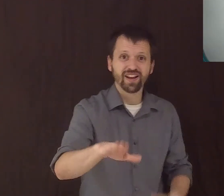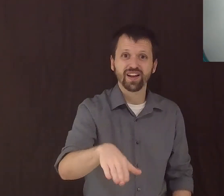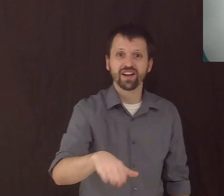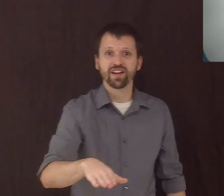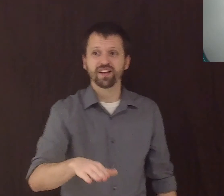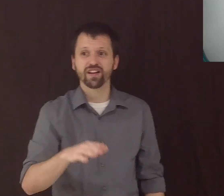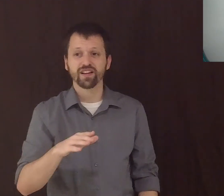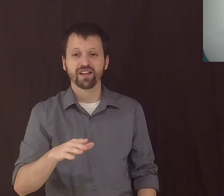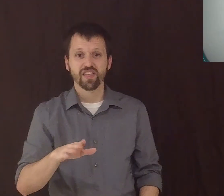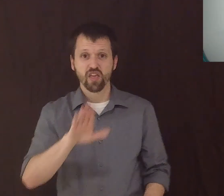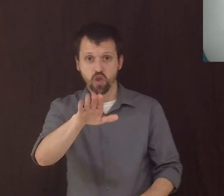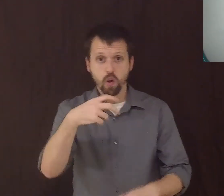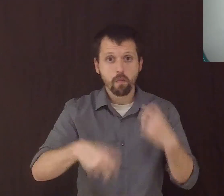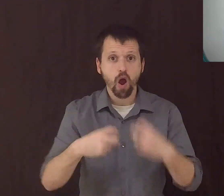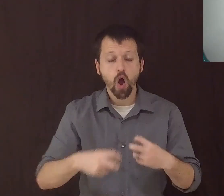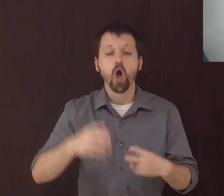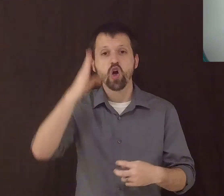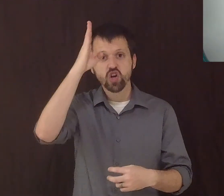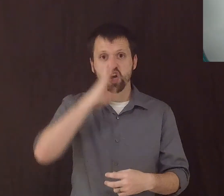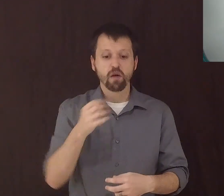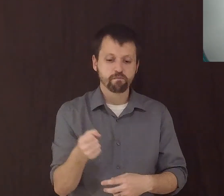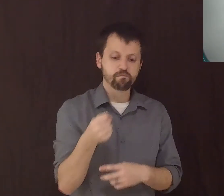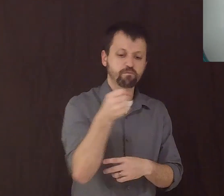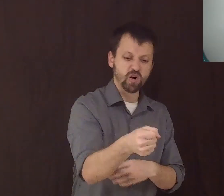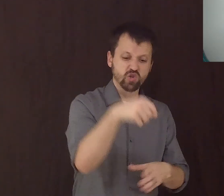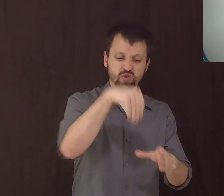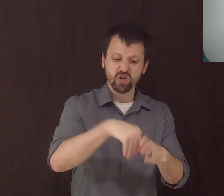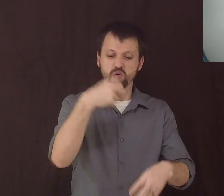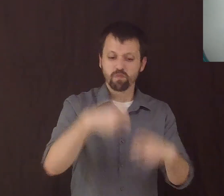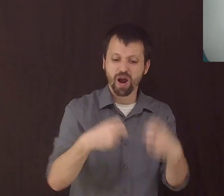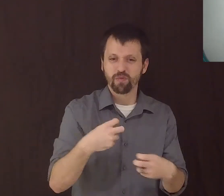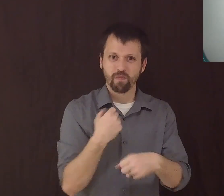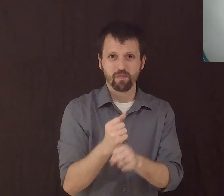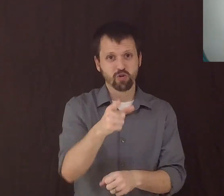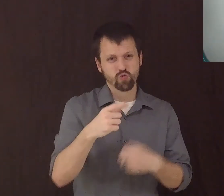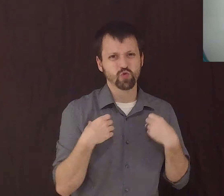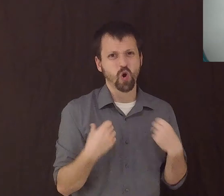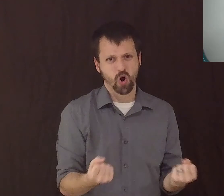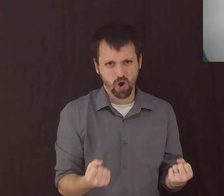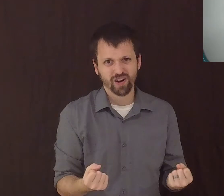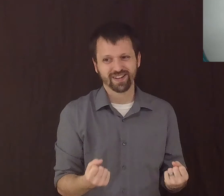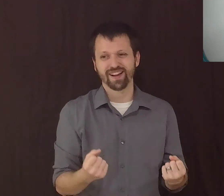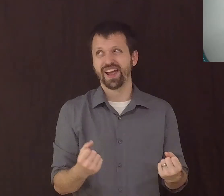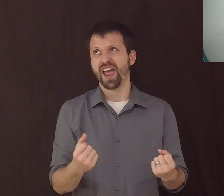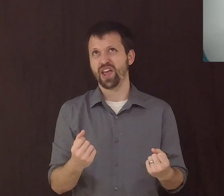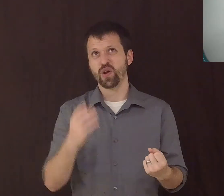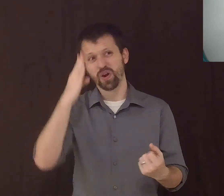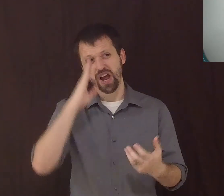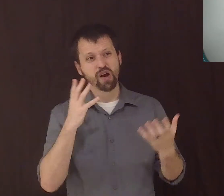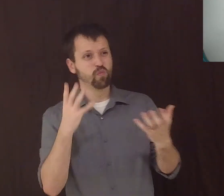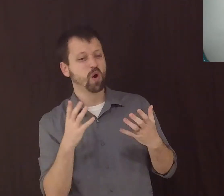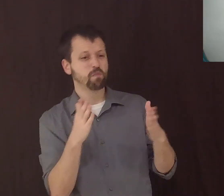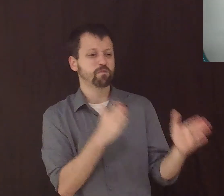that God is putting the believer through adverse circumstances on purpose, intentionally, to strengthen you. And they teach that God does this